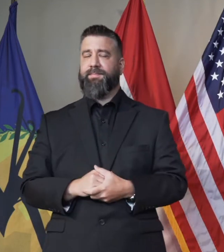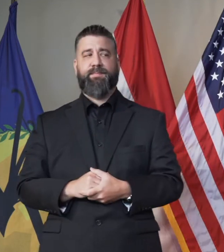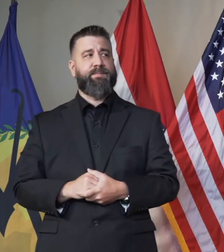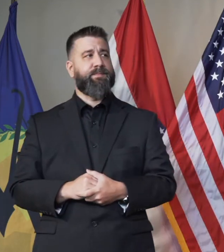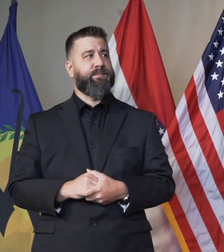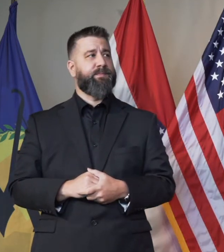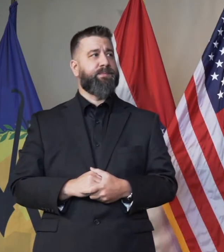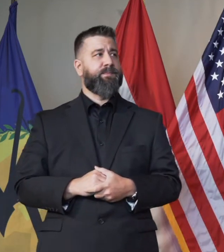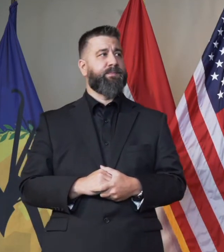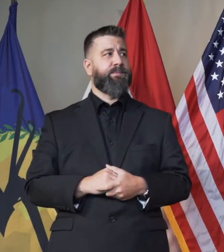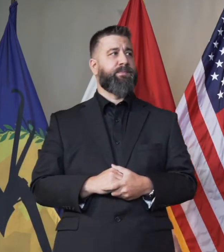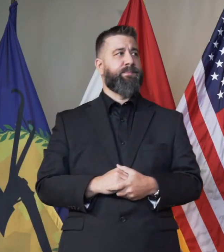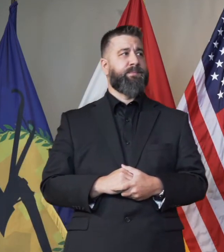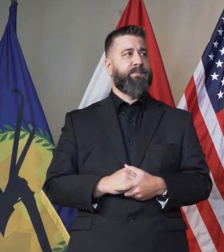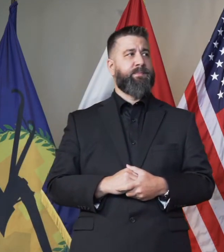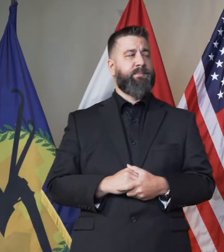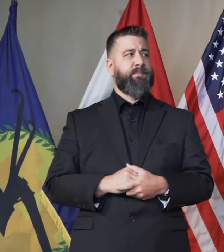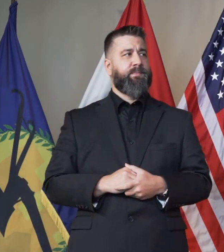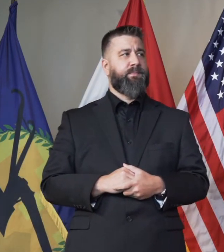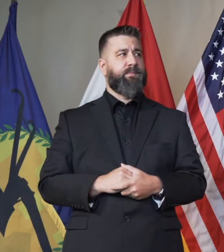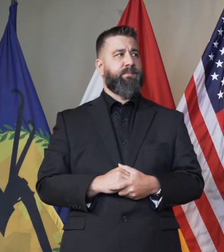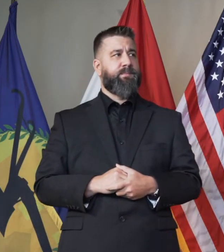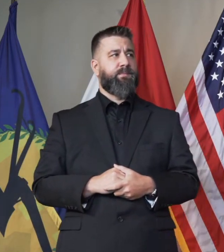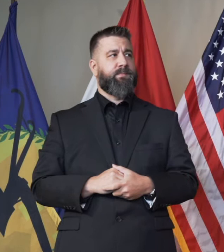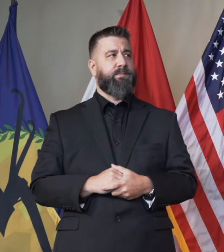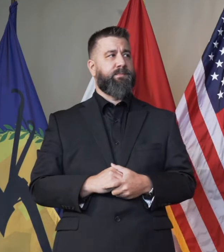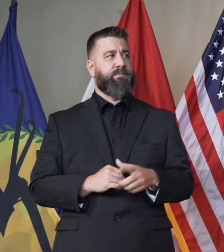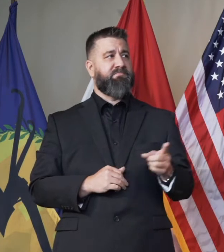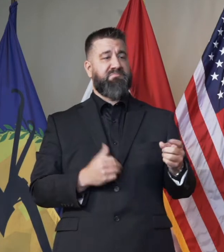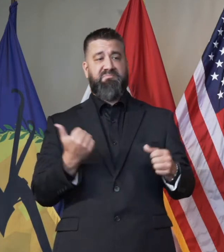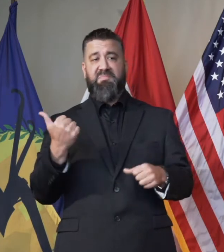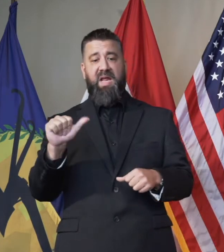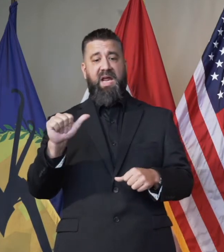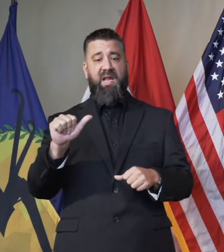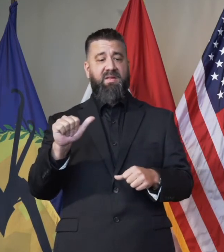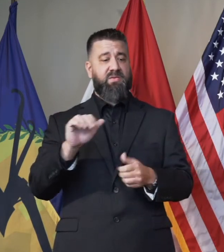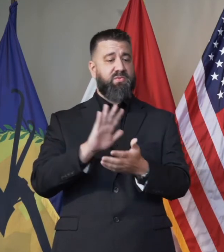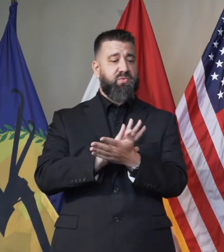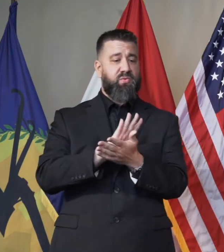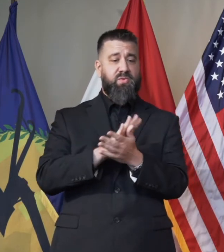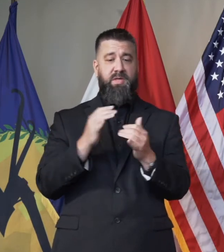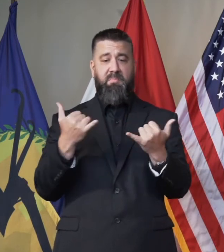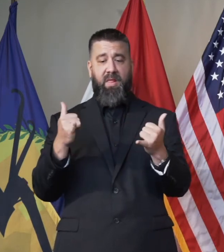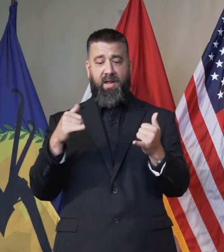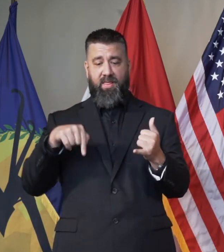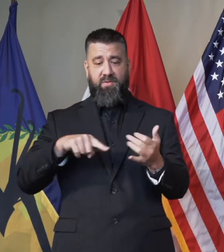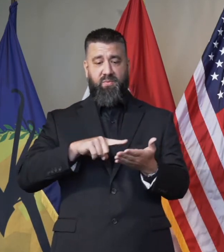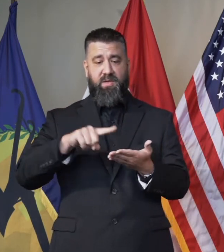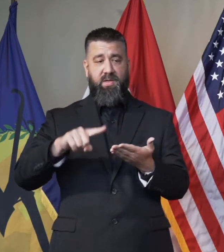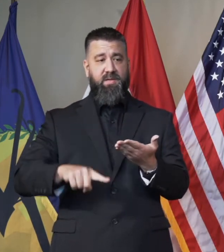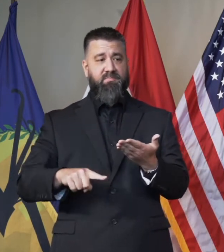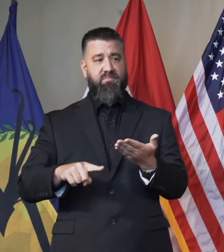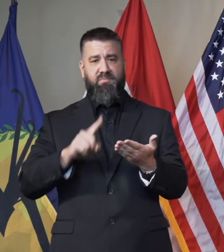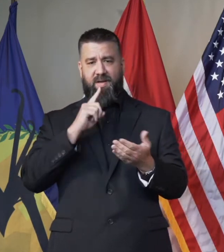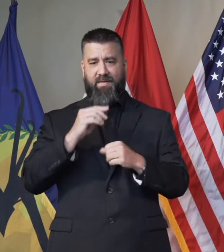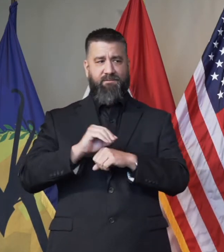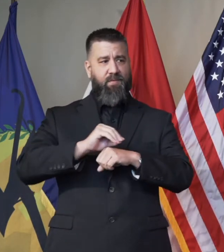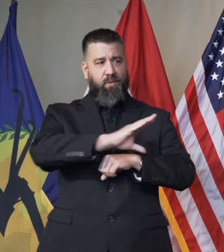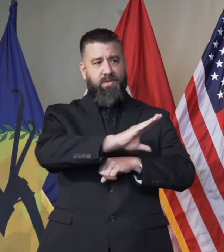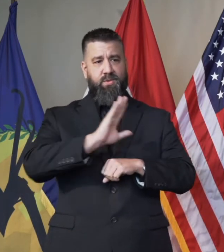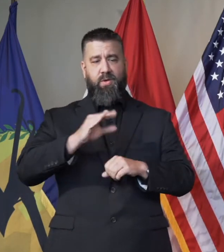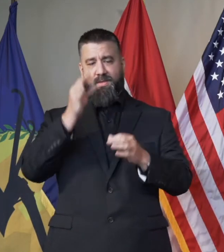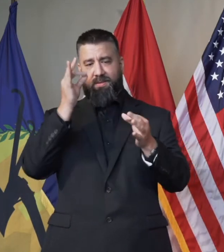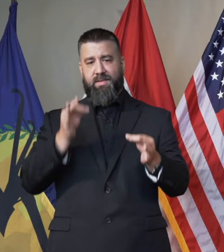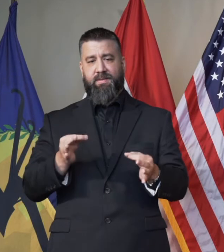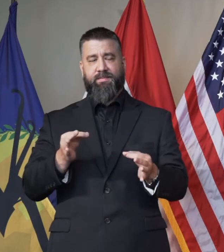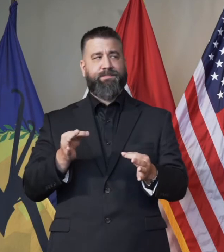Did any of the handful of county schools that played this weekend in other parts of town have any impact on this decision?